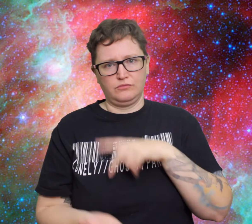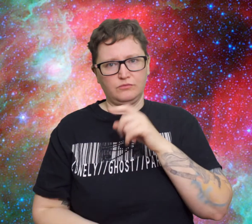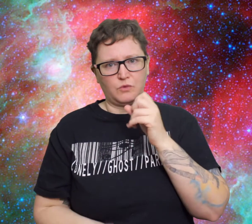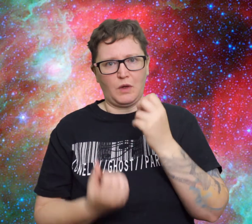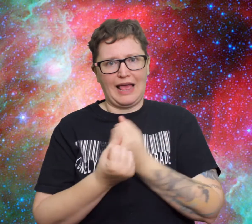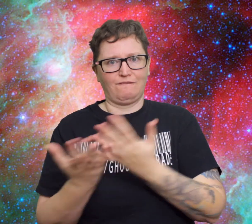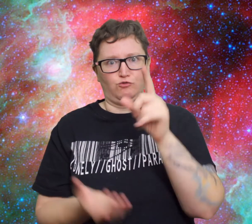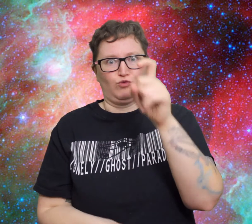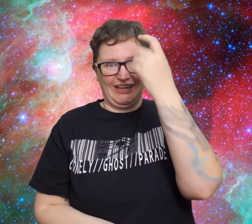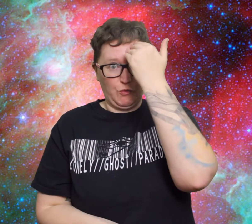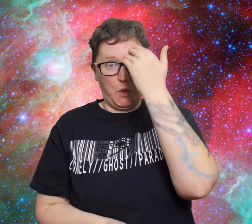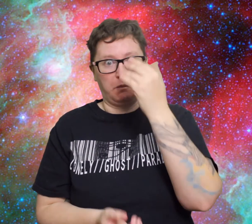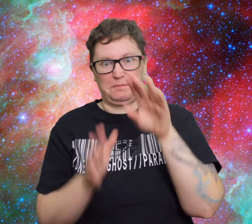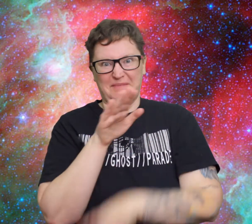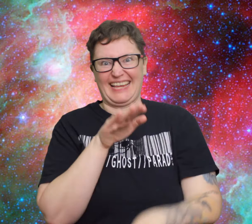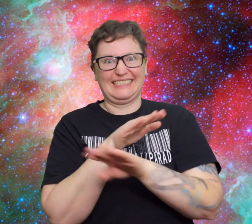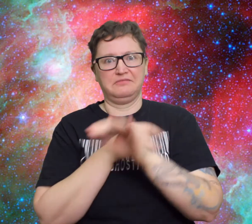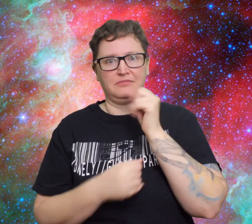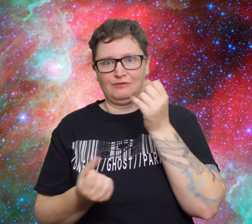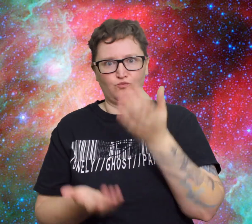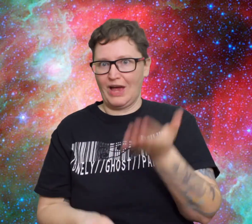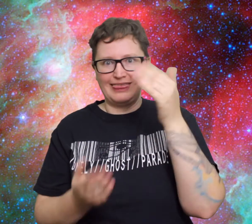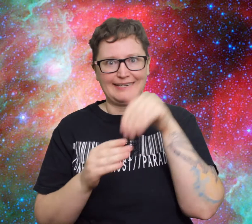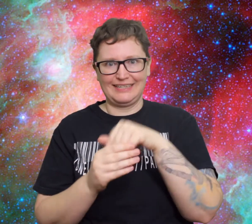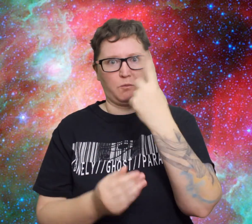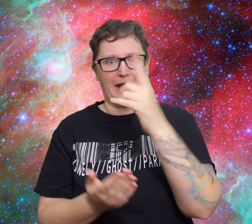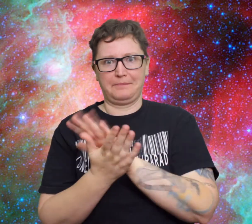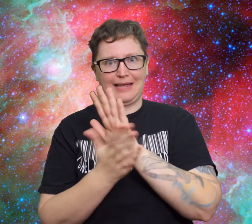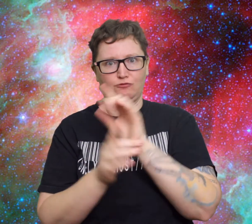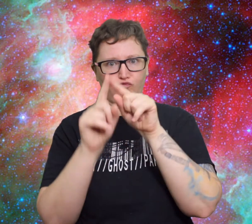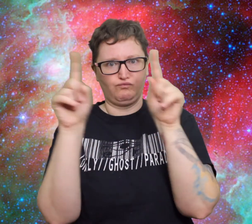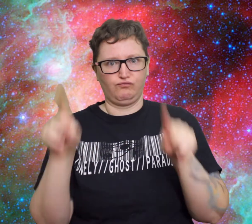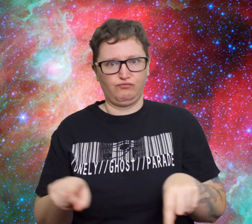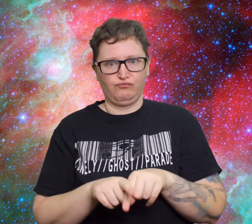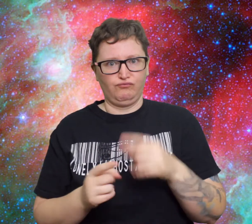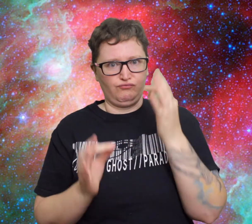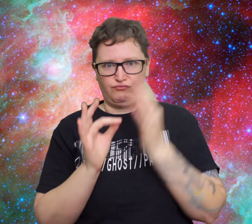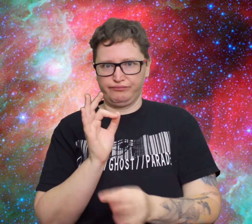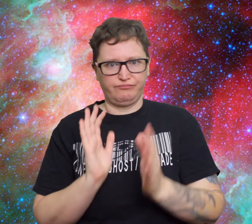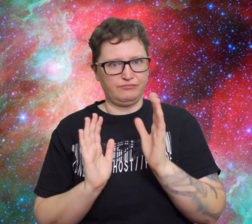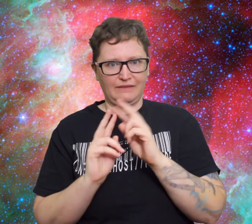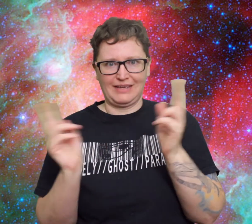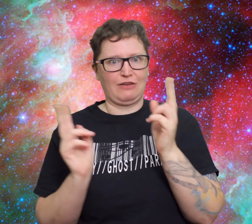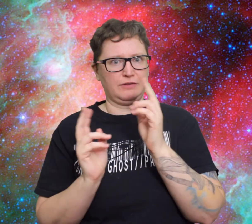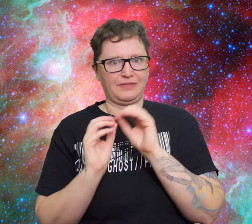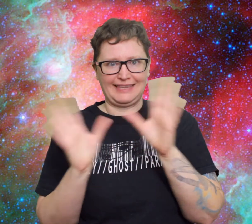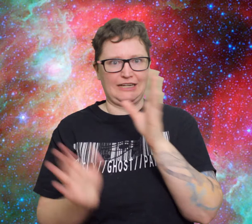kind of direct you on what to do. Everything that you need to know, just very basic. Everything is within one sheet. Very, very